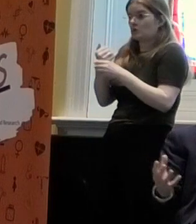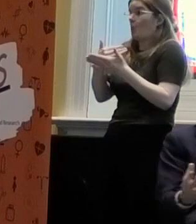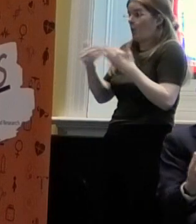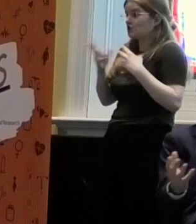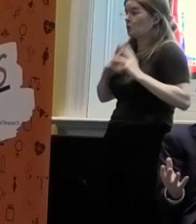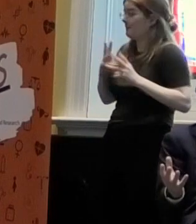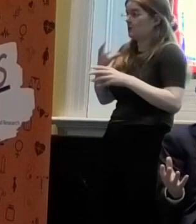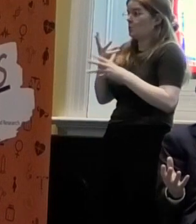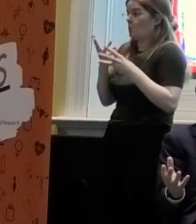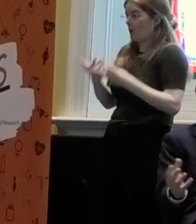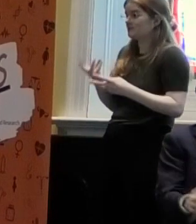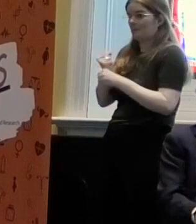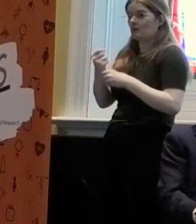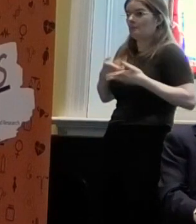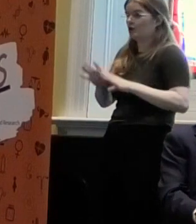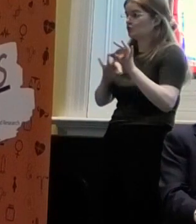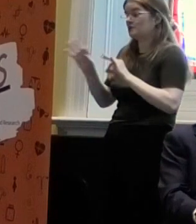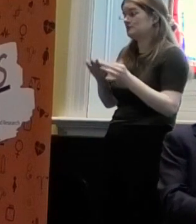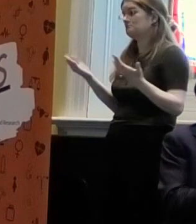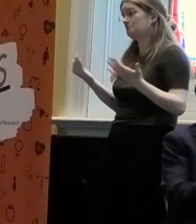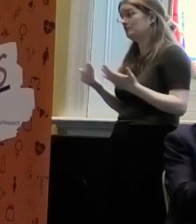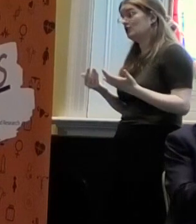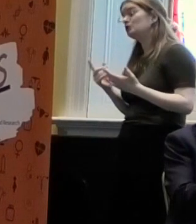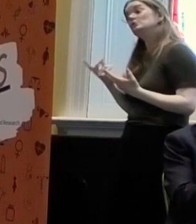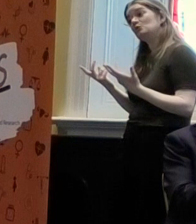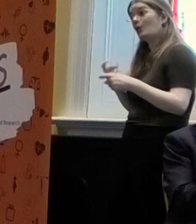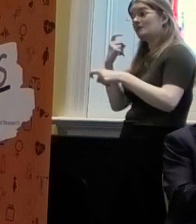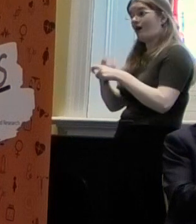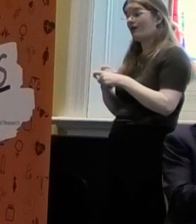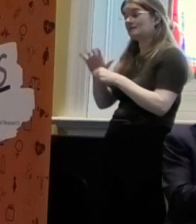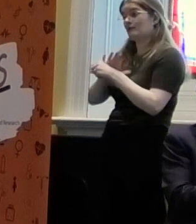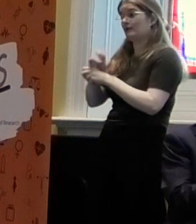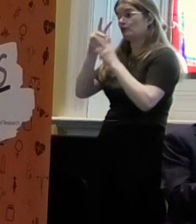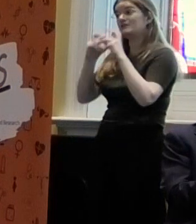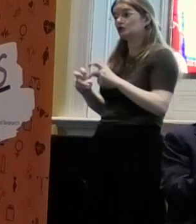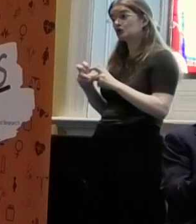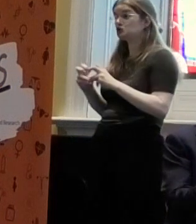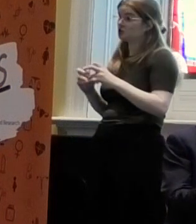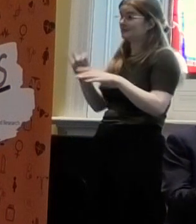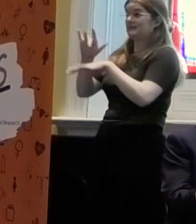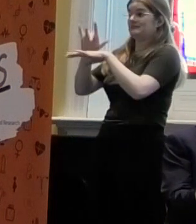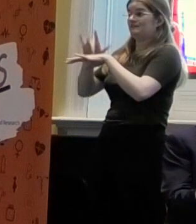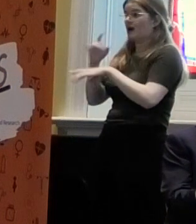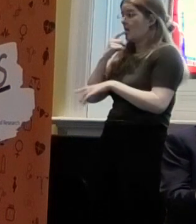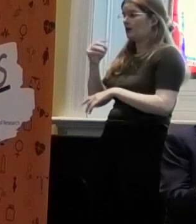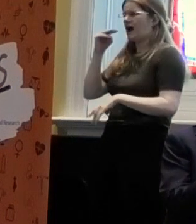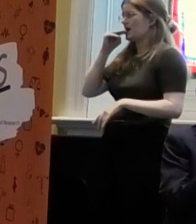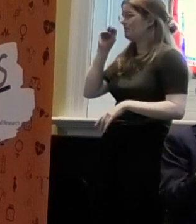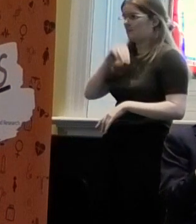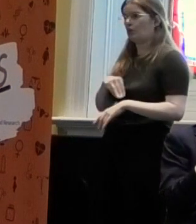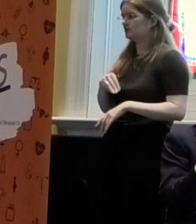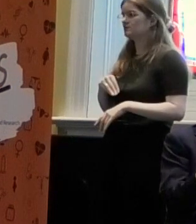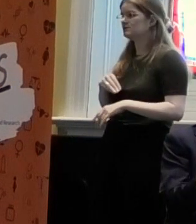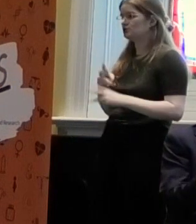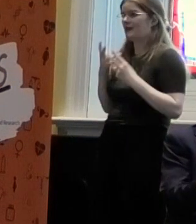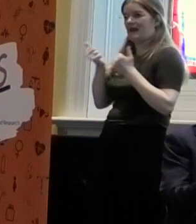want about their birth choices. So it's a challenging area to research, but very important. Absolutely. And very